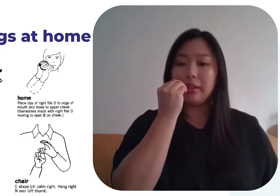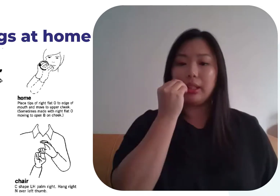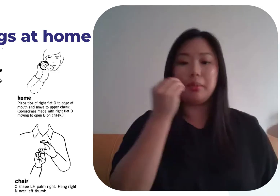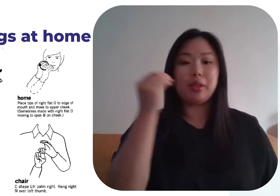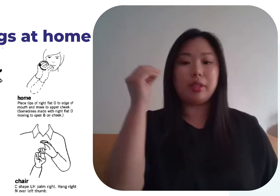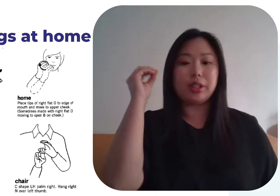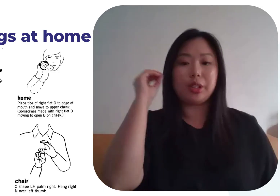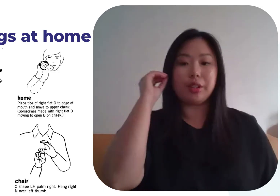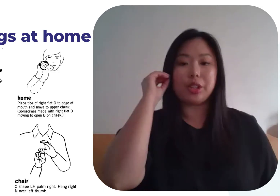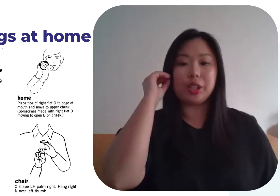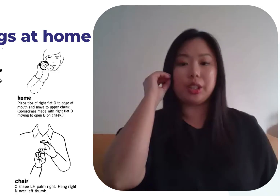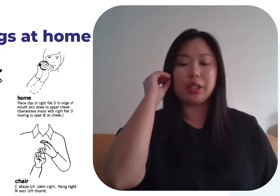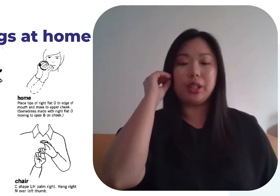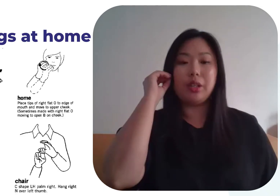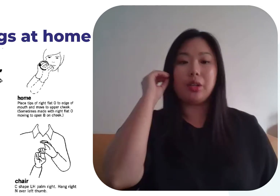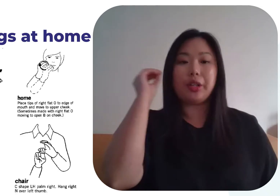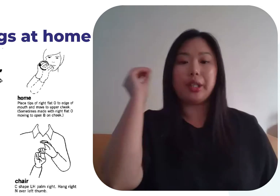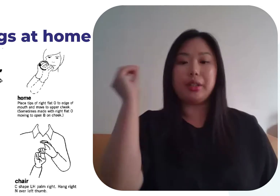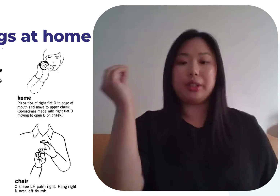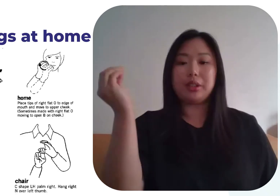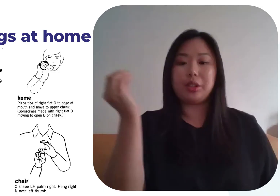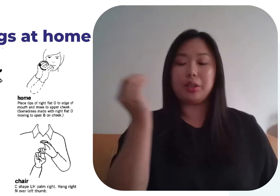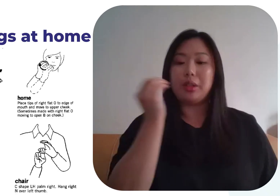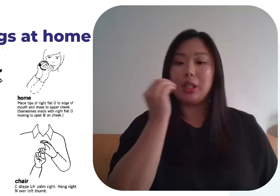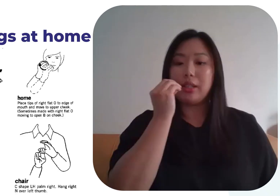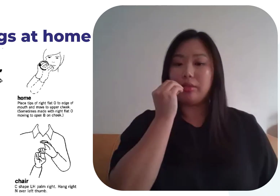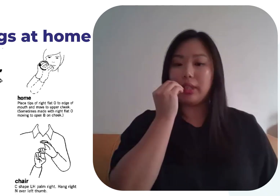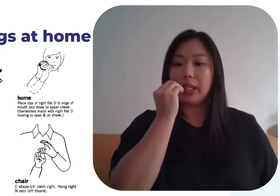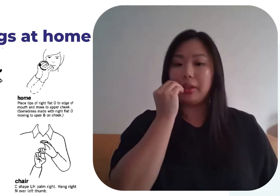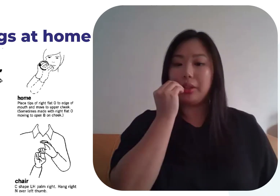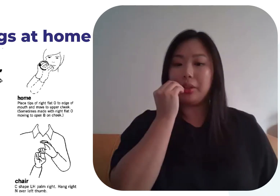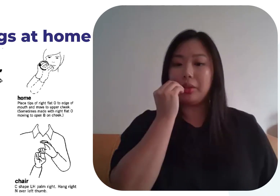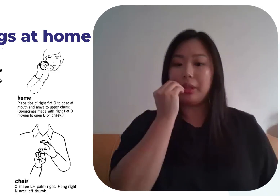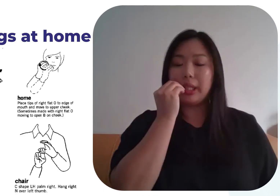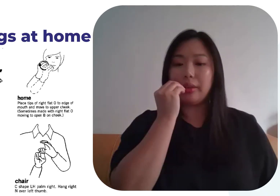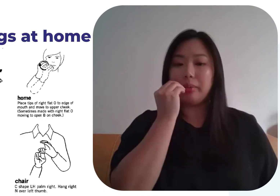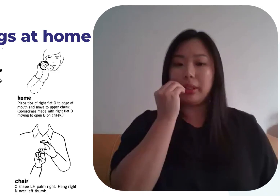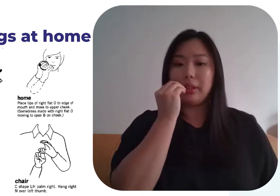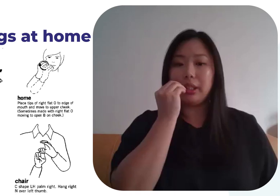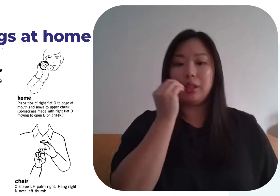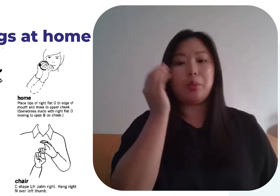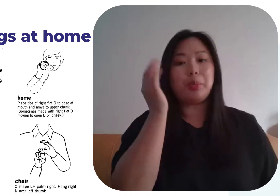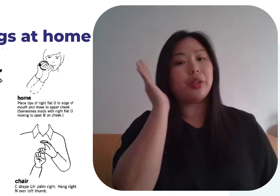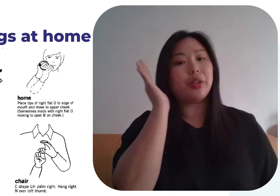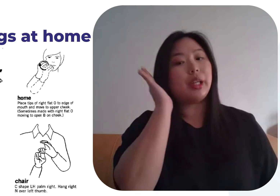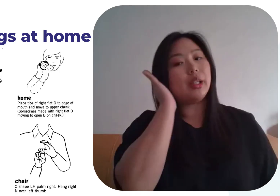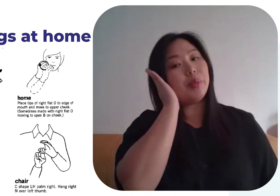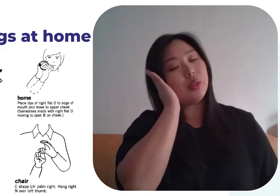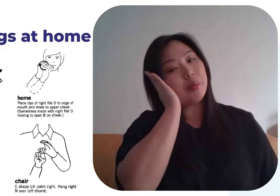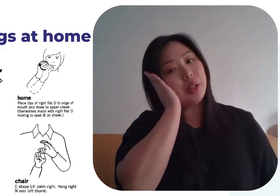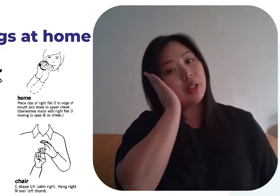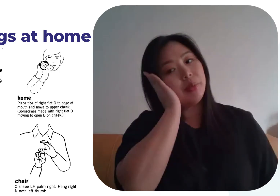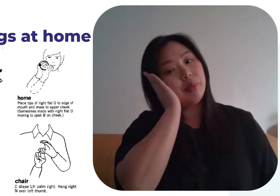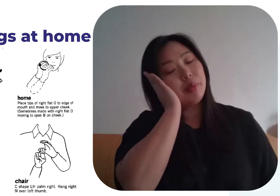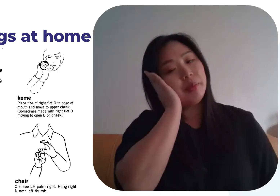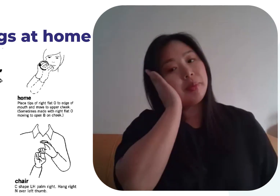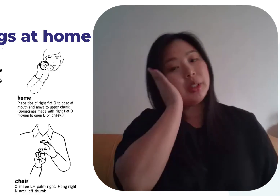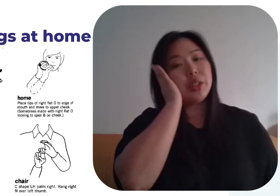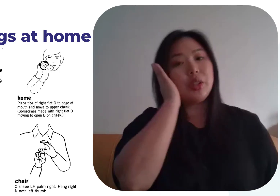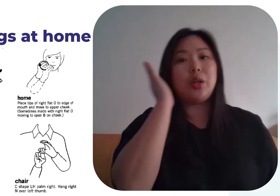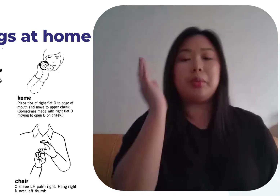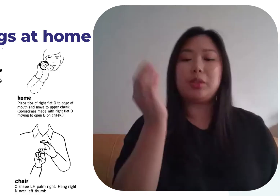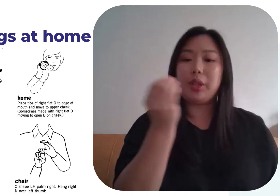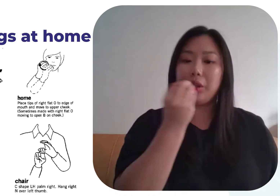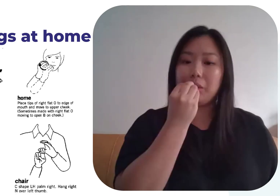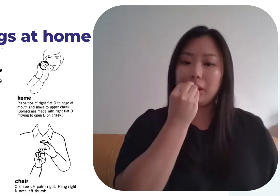you have a flat O at your mouth and move it to your cheek. Or you can also do flat O at your mouth and open your hand up to a palm.